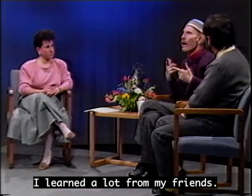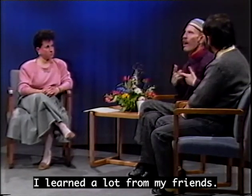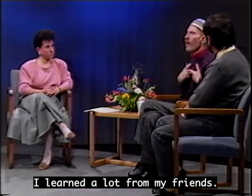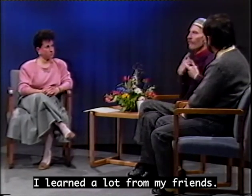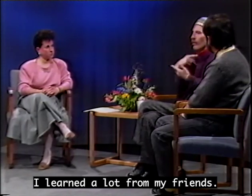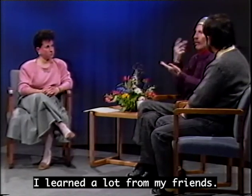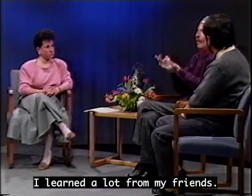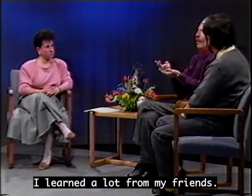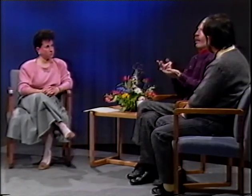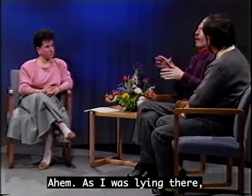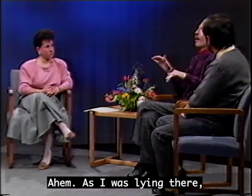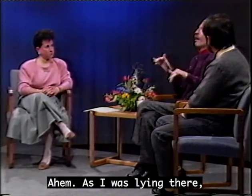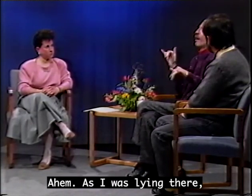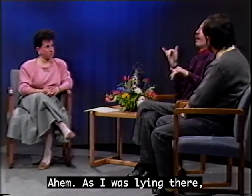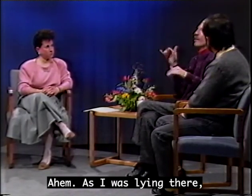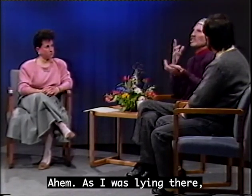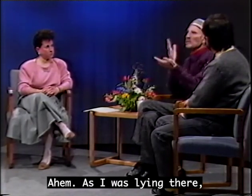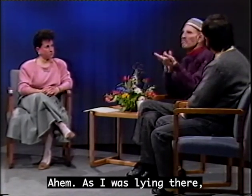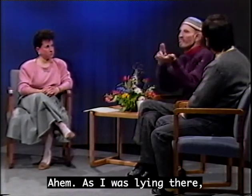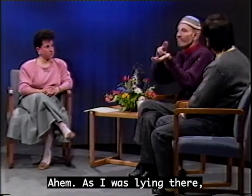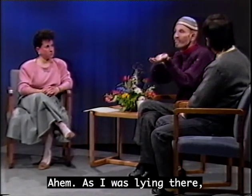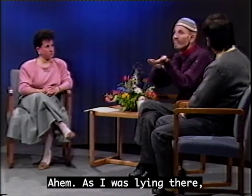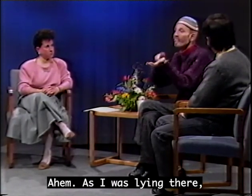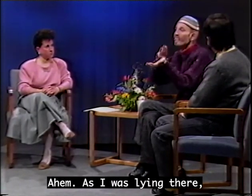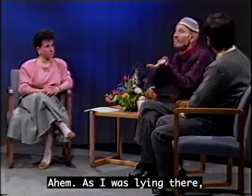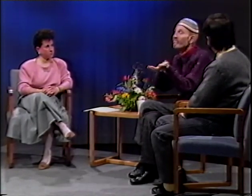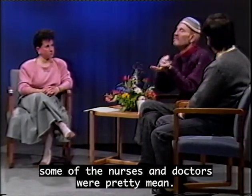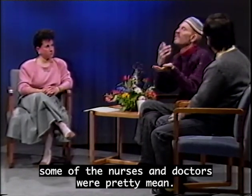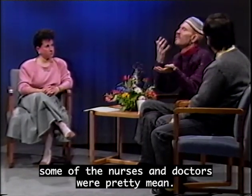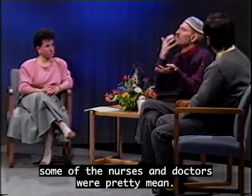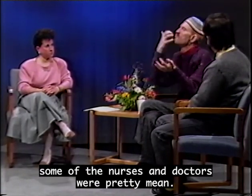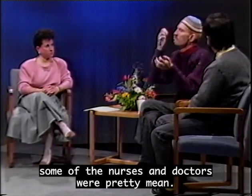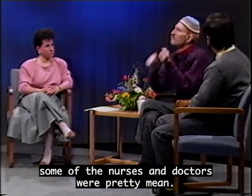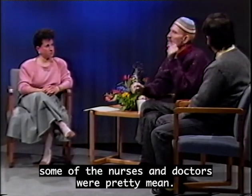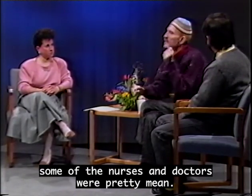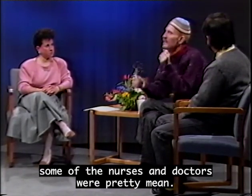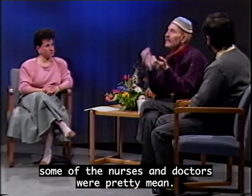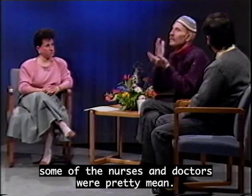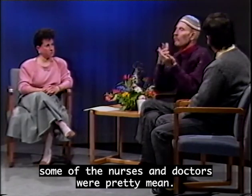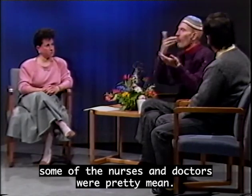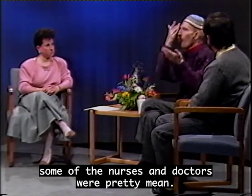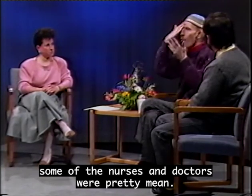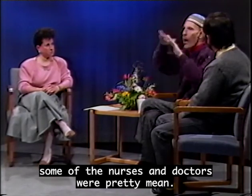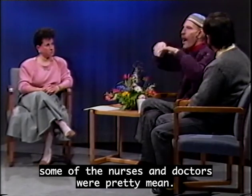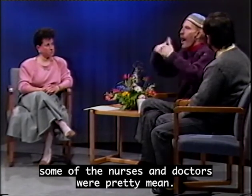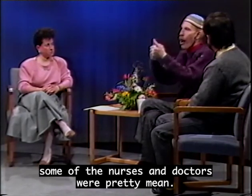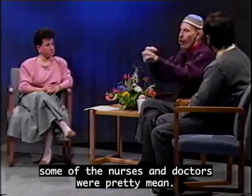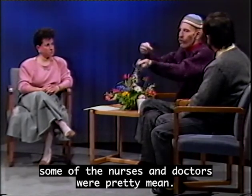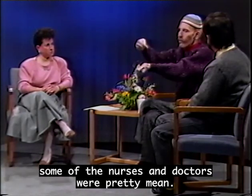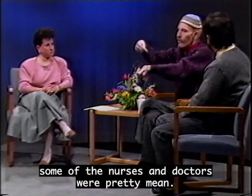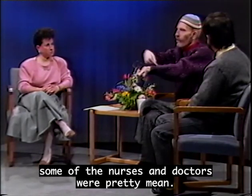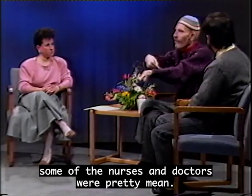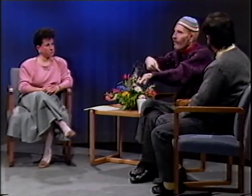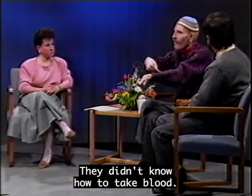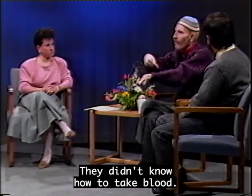friends. As I was lying there, some of the nurses and doctors were pretty mean. They didn't know